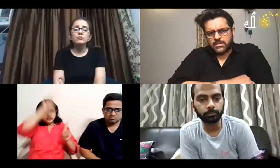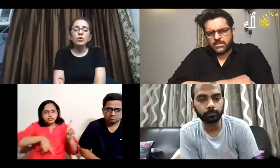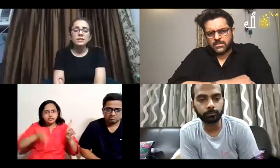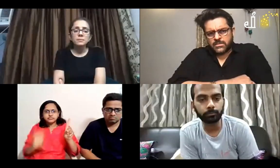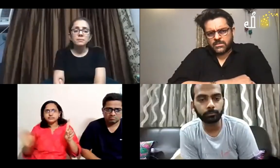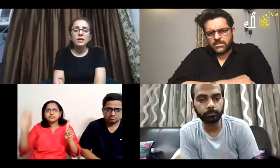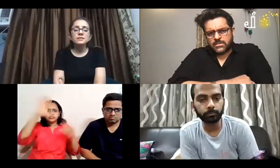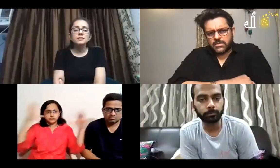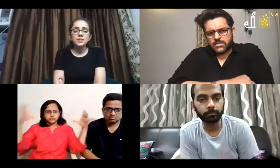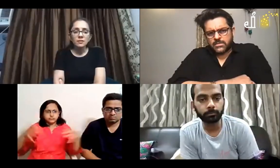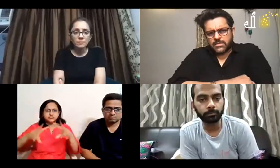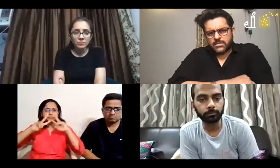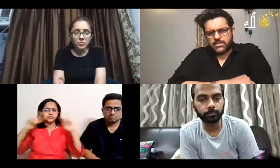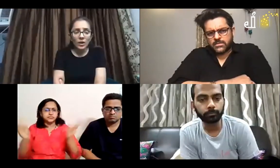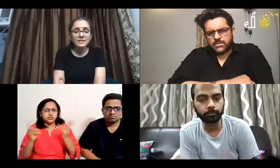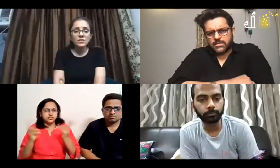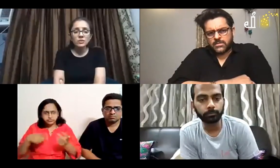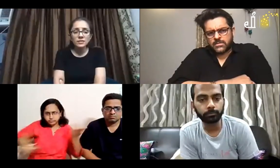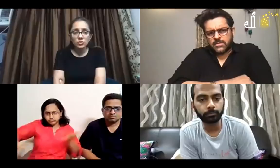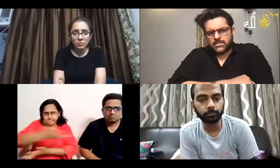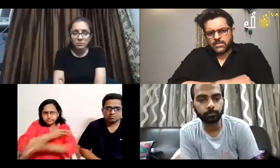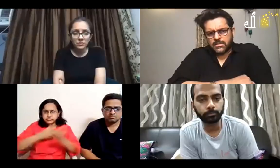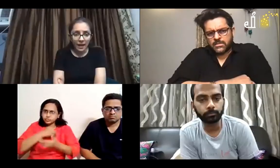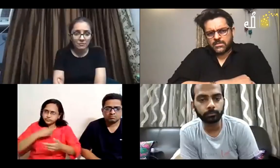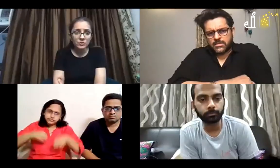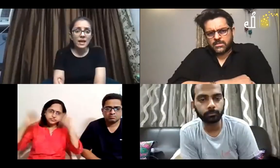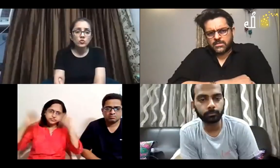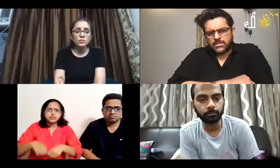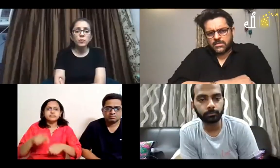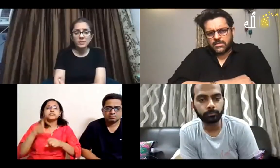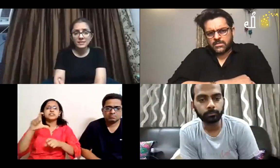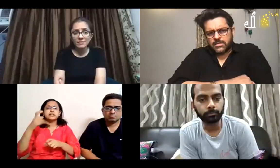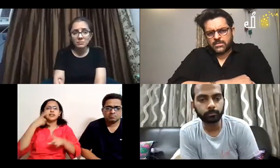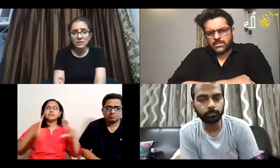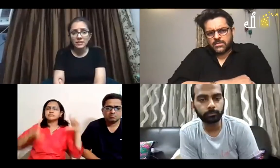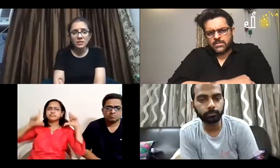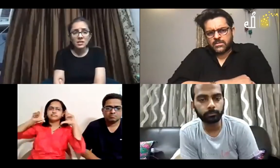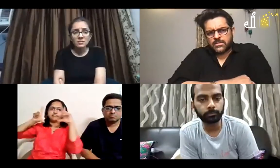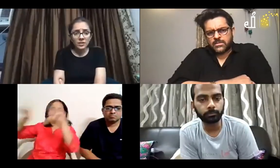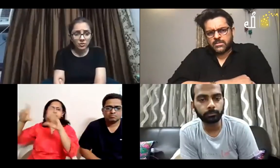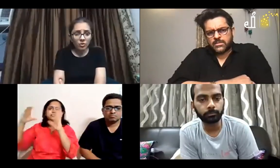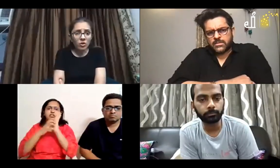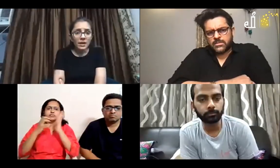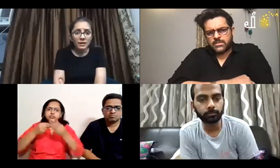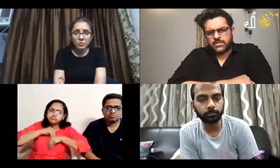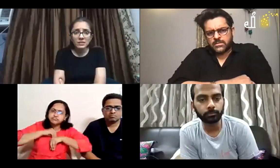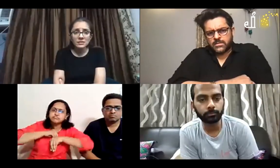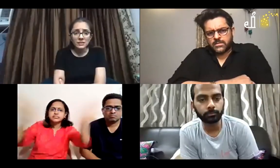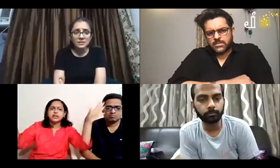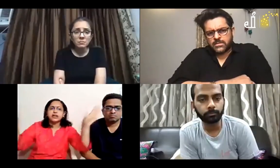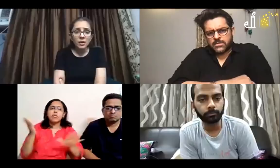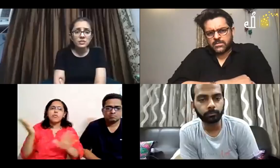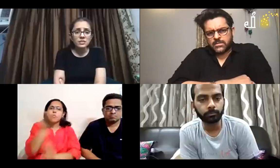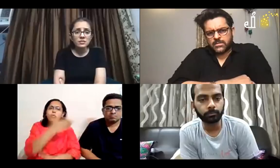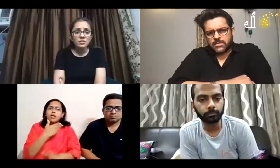idea of cochlear implants in India? Why did all these, there has to be a policy level meeting that, everyone